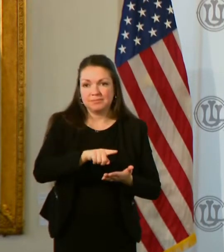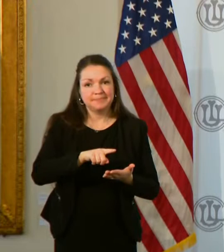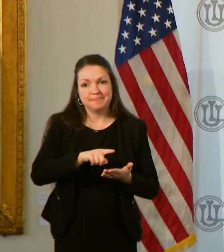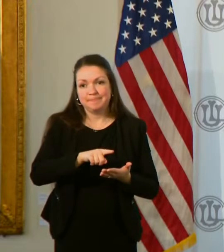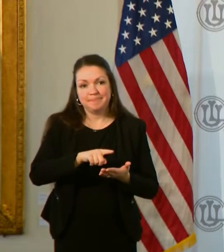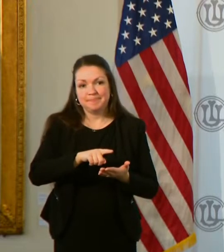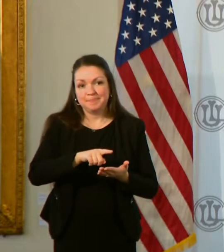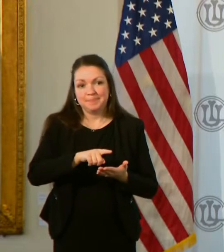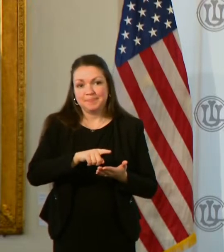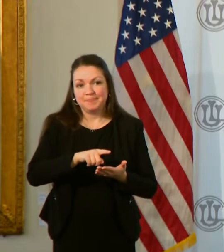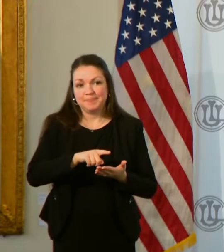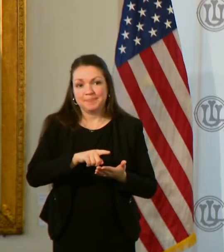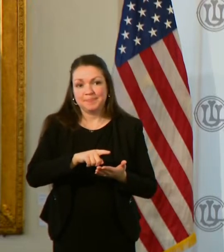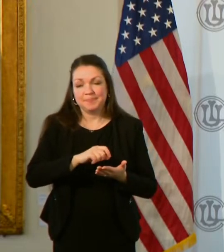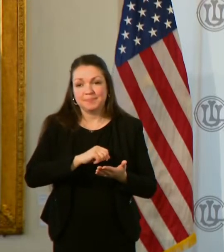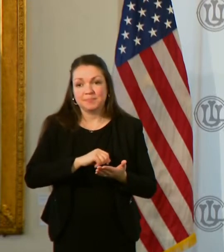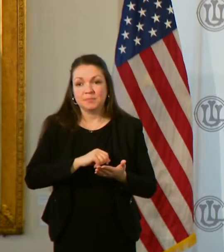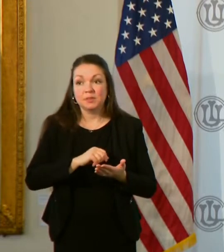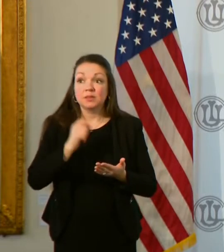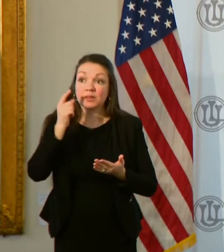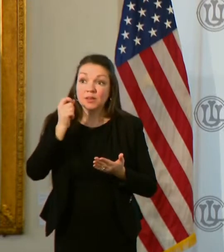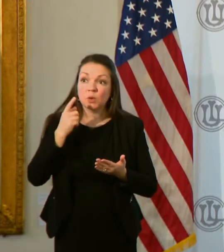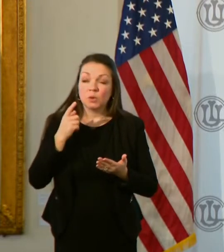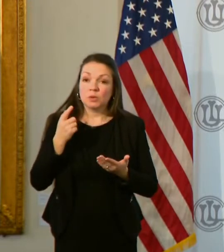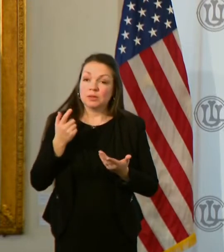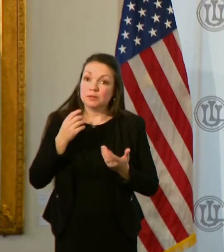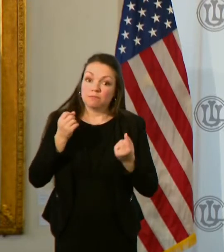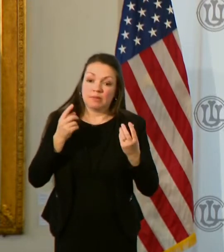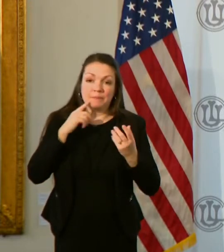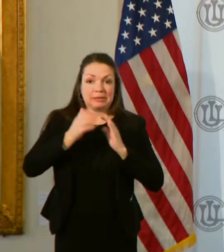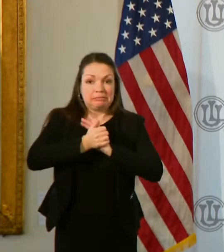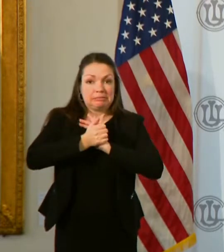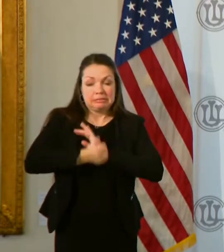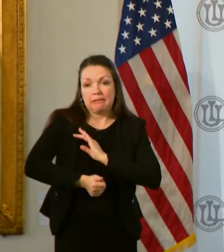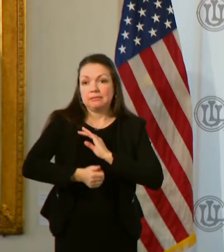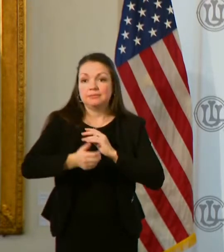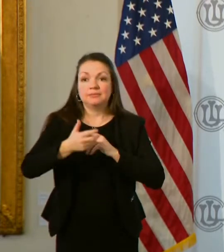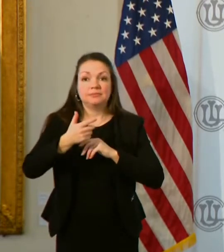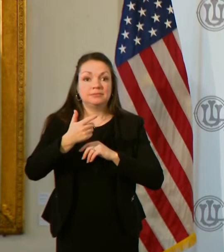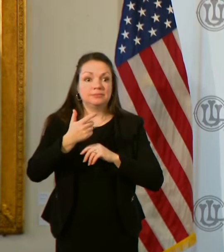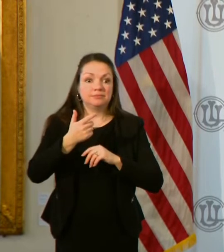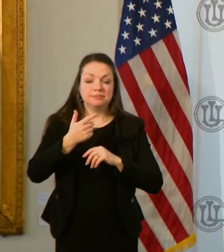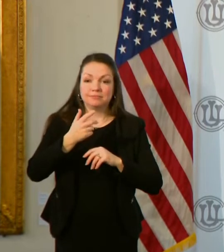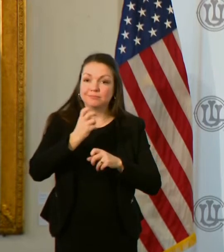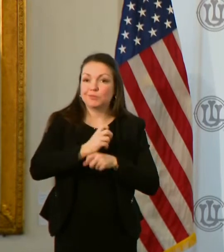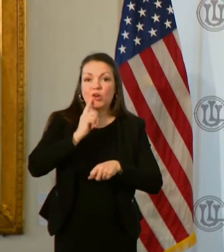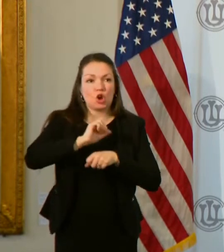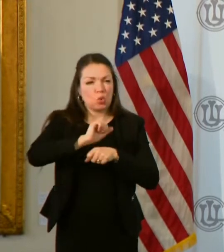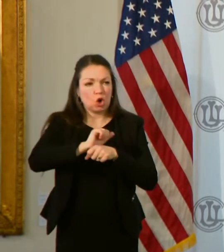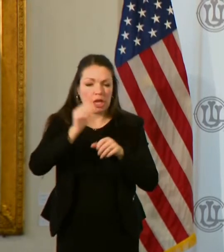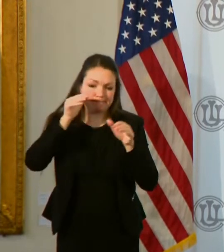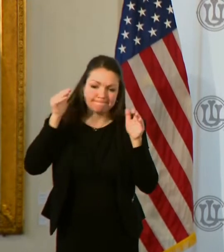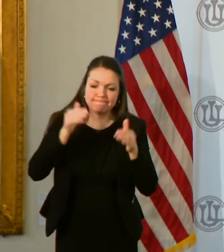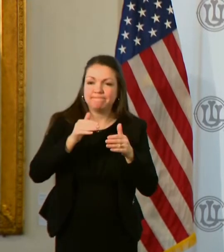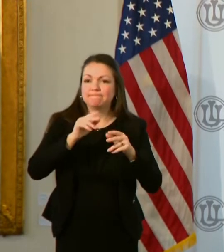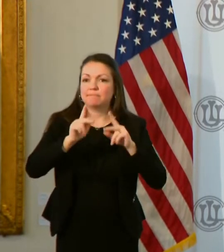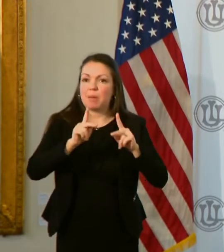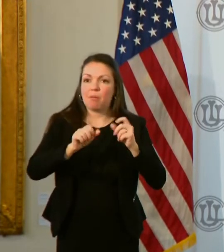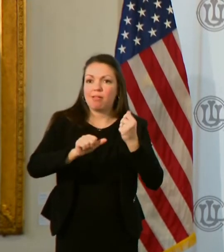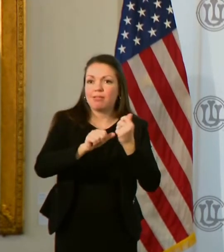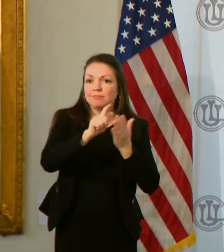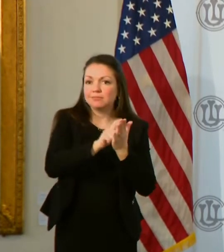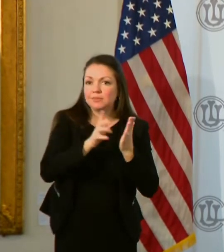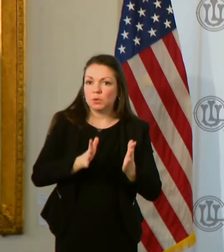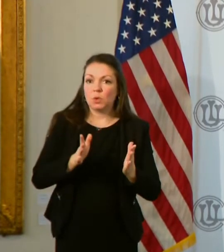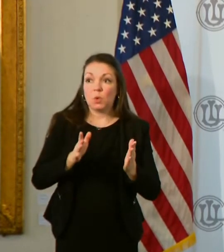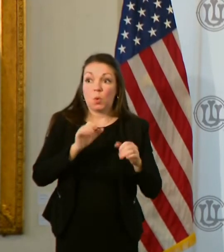But we need talented, hardworking assistants to come work with us, and our #1 priority